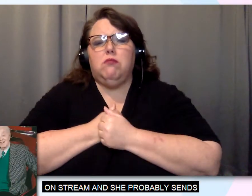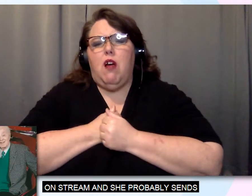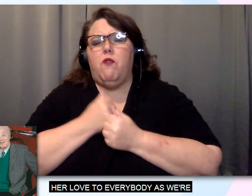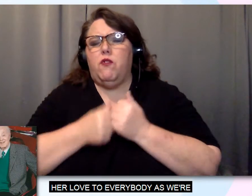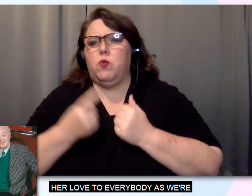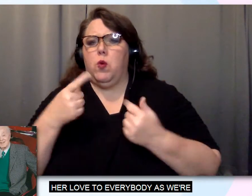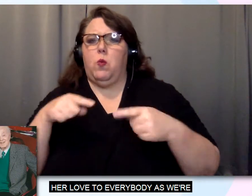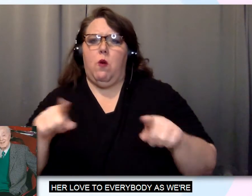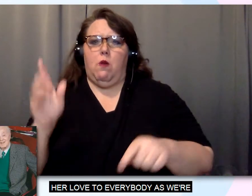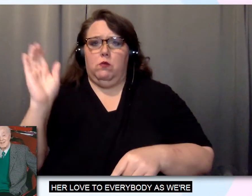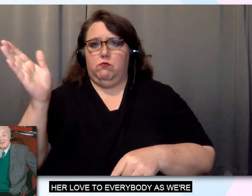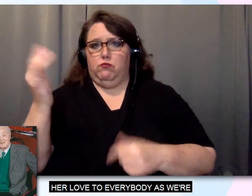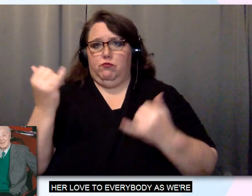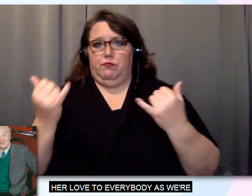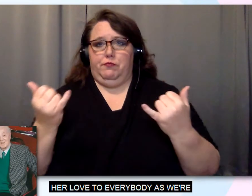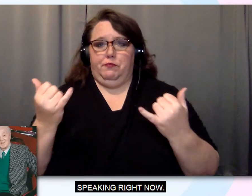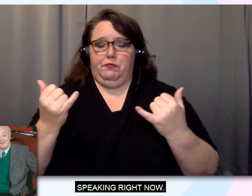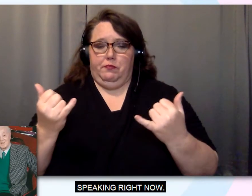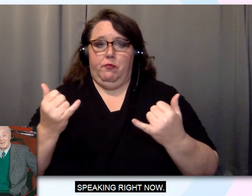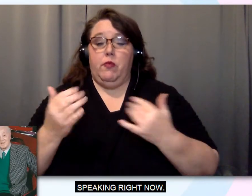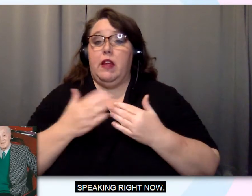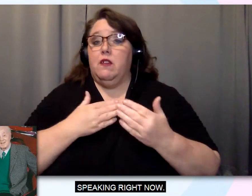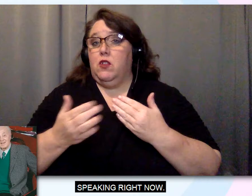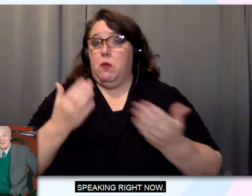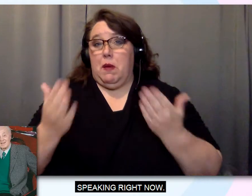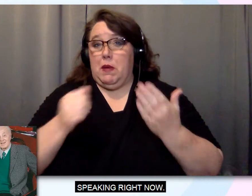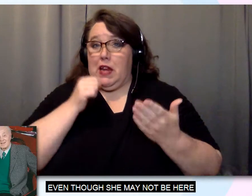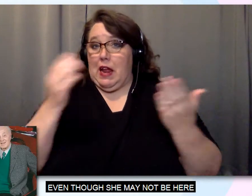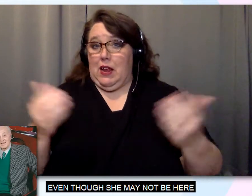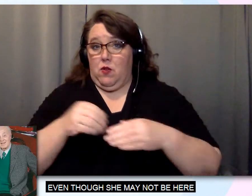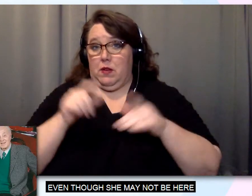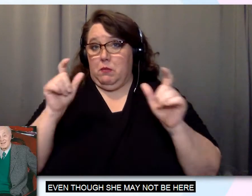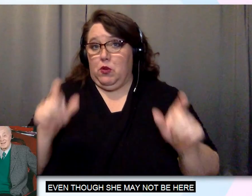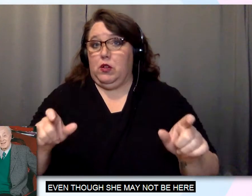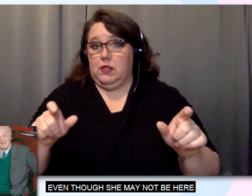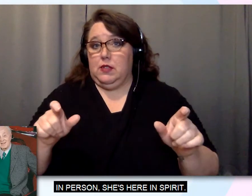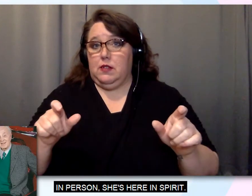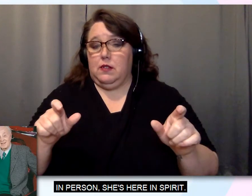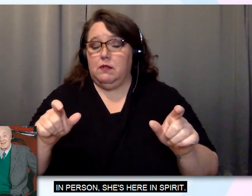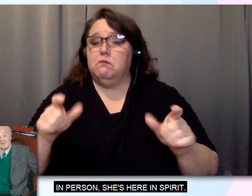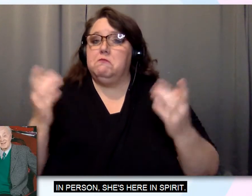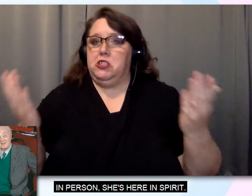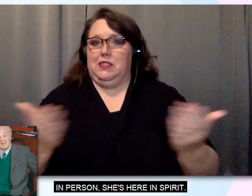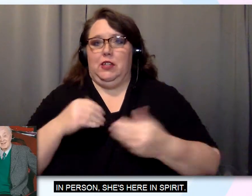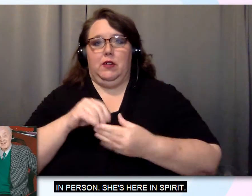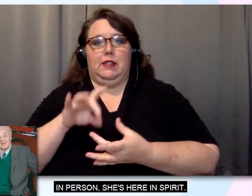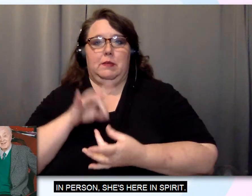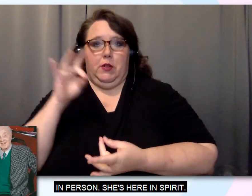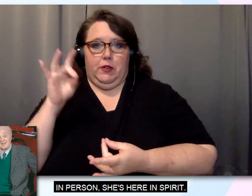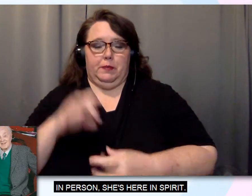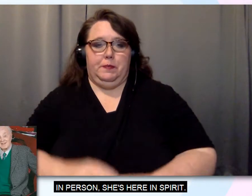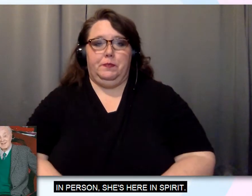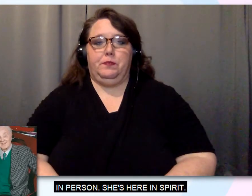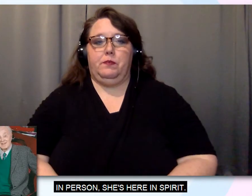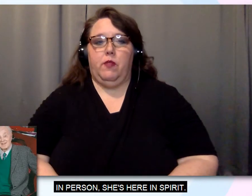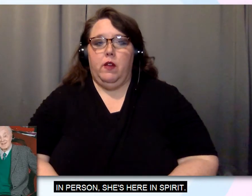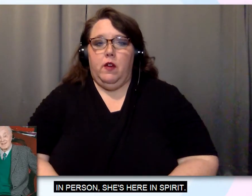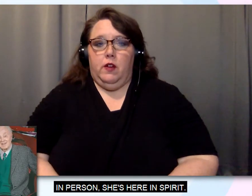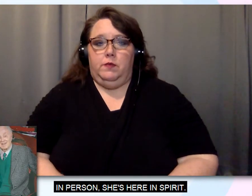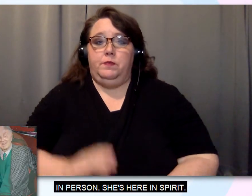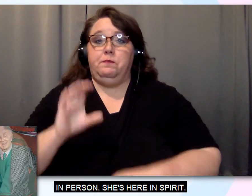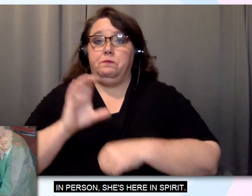love to everybody as we're speaking right now. Even though she may not be here in person, she's here in